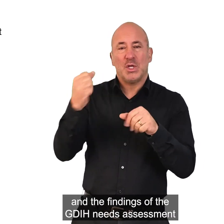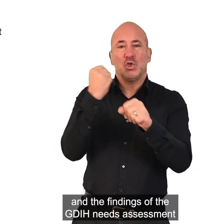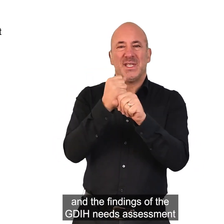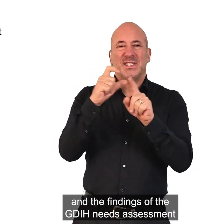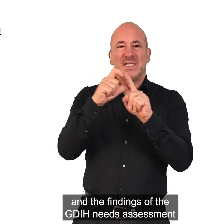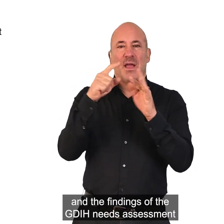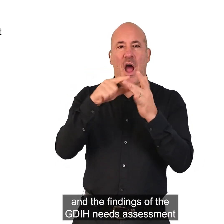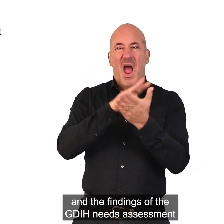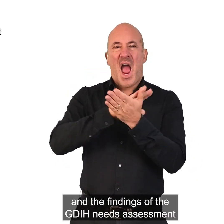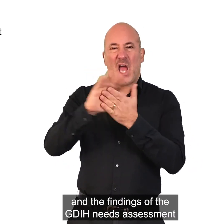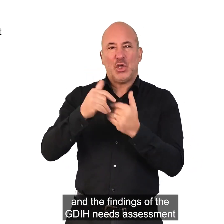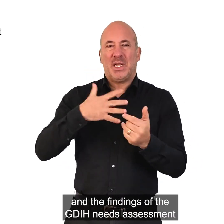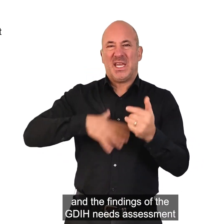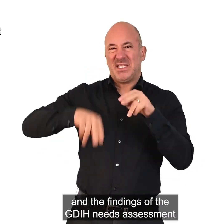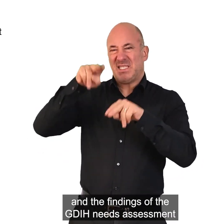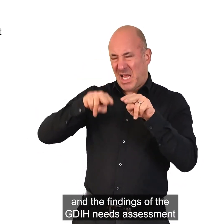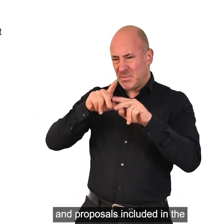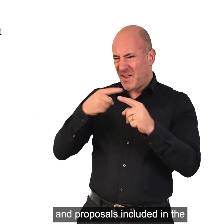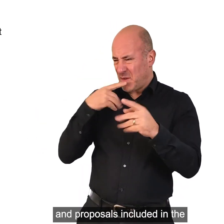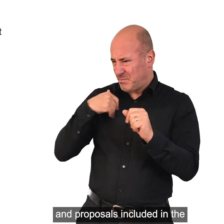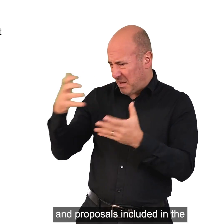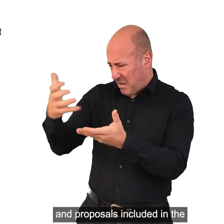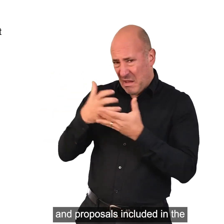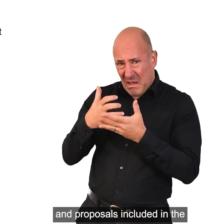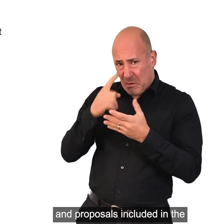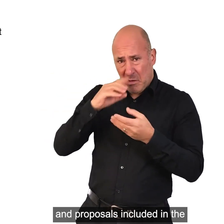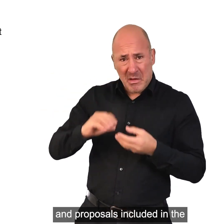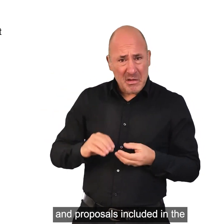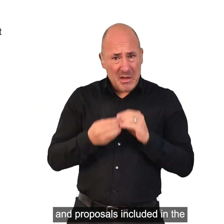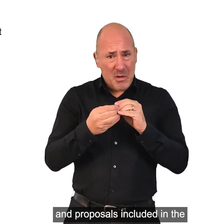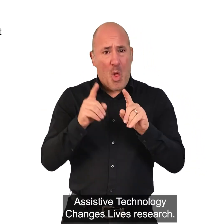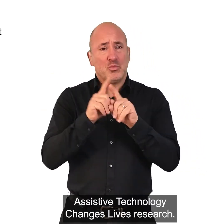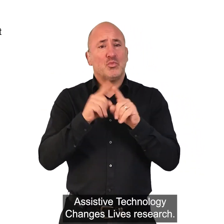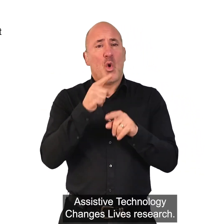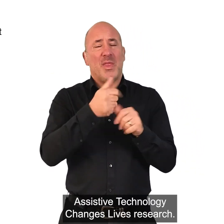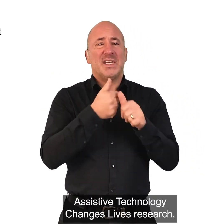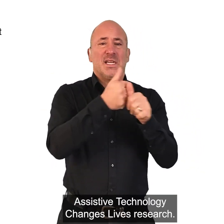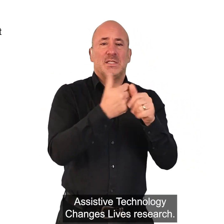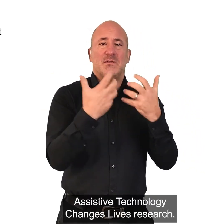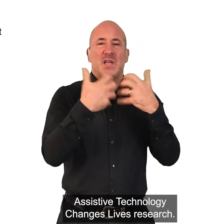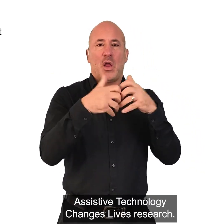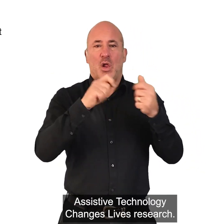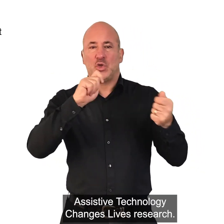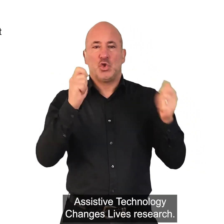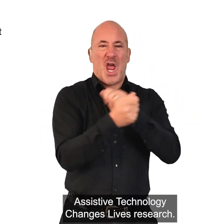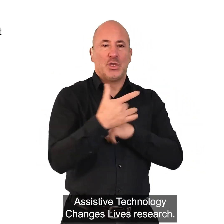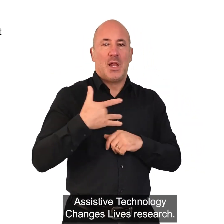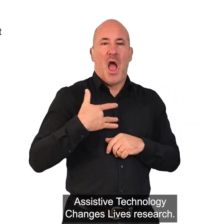and the findings of the GDIH needs assessment and proposals included in the Assistive Technology Changes Lives research.